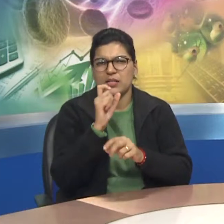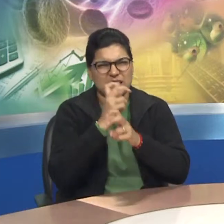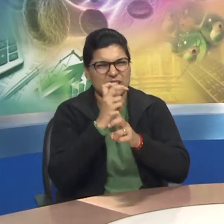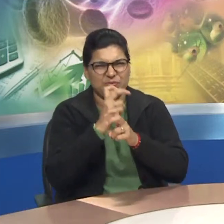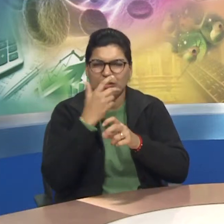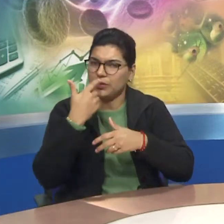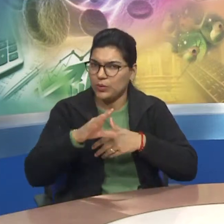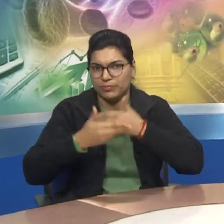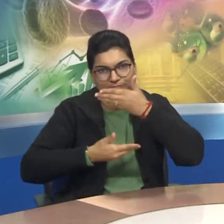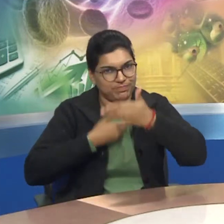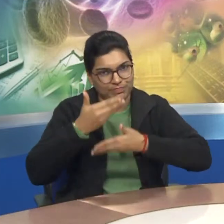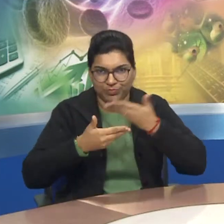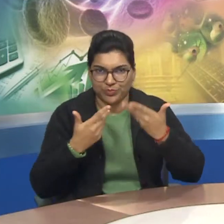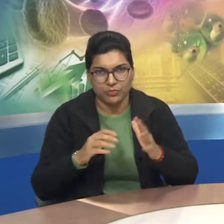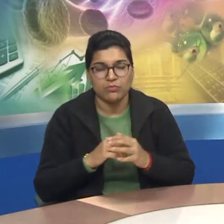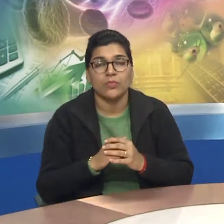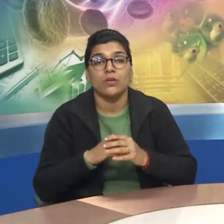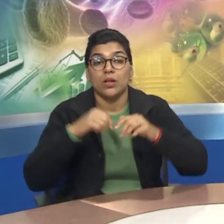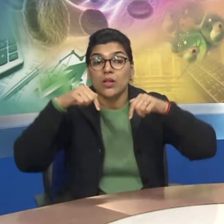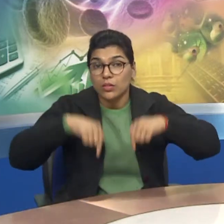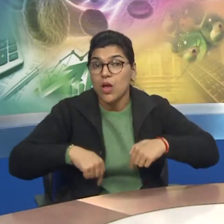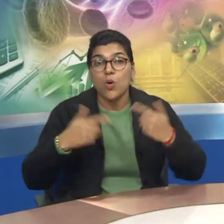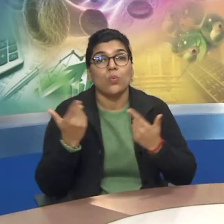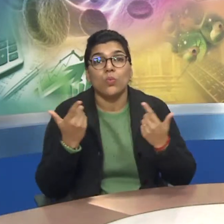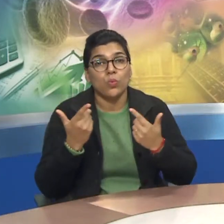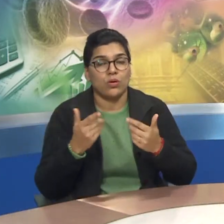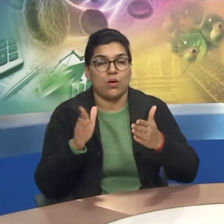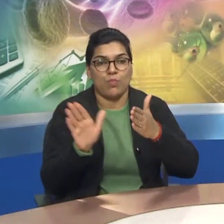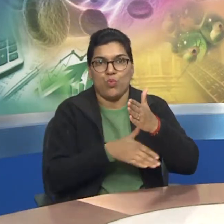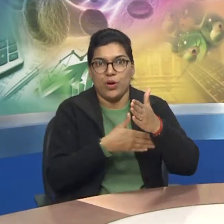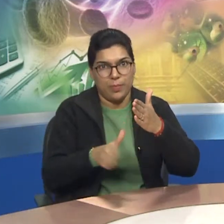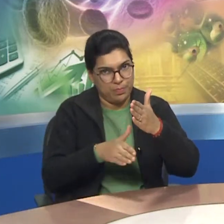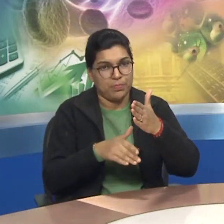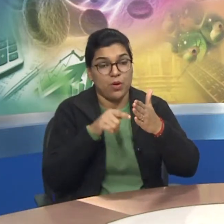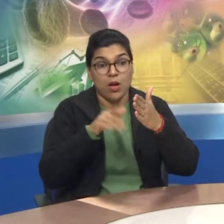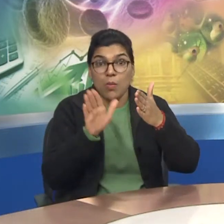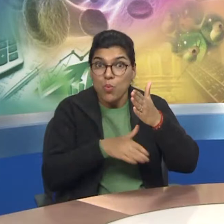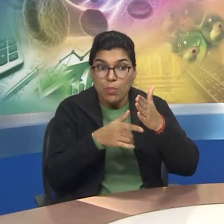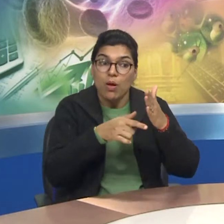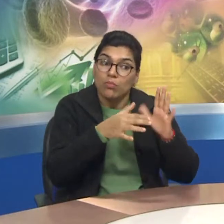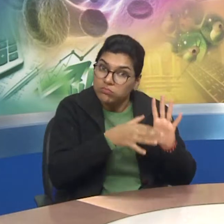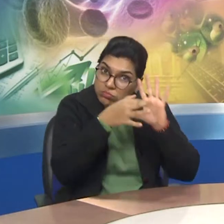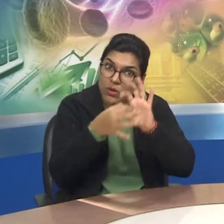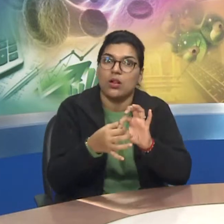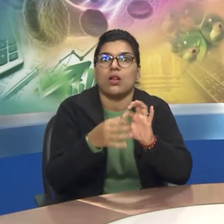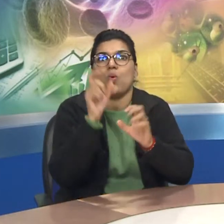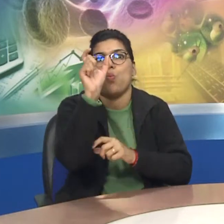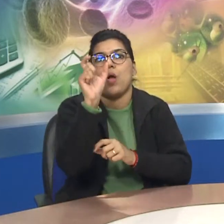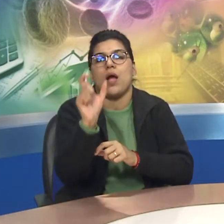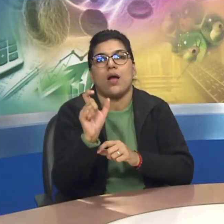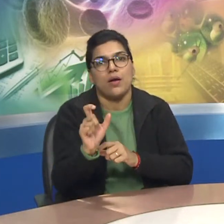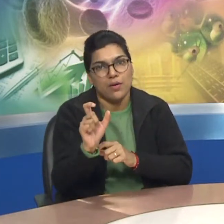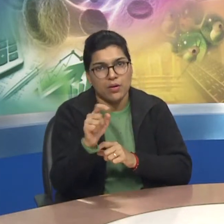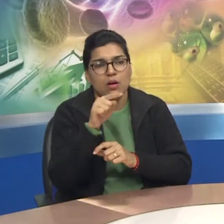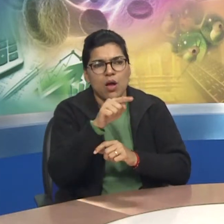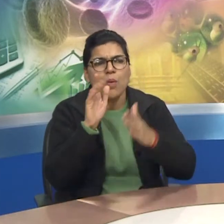We have understood the difficult words from the poem. Now let us see the